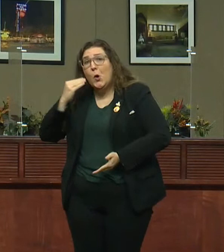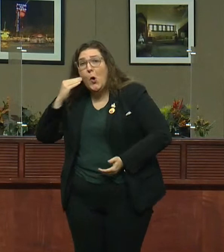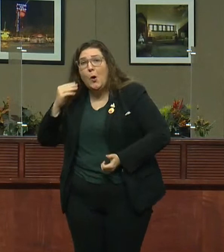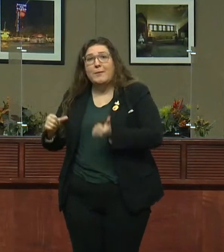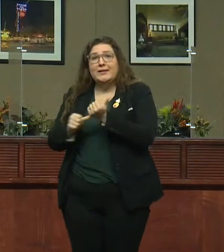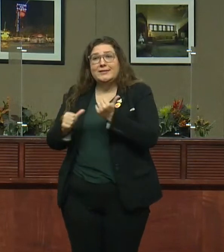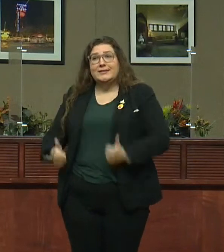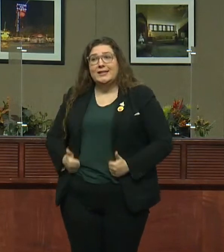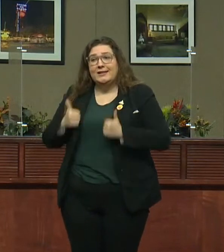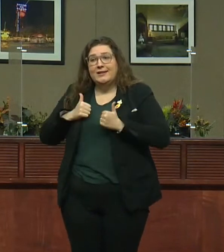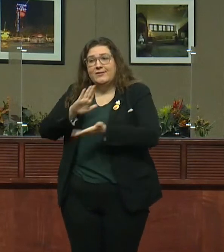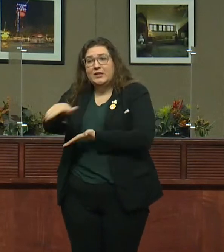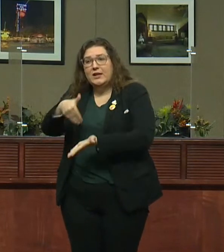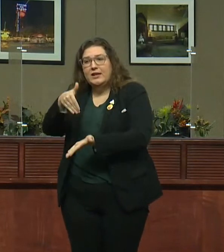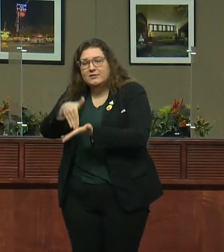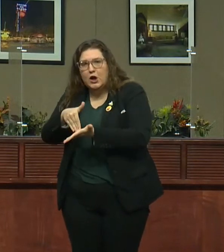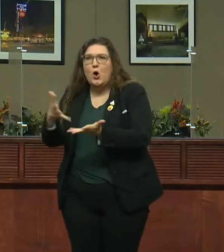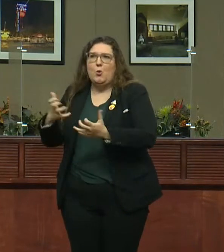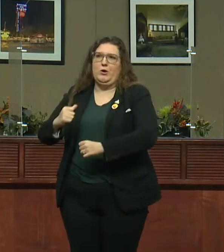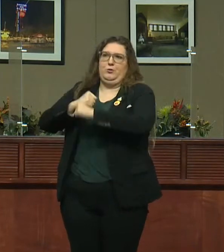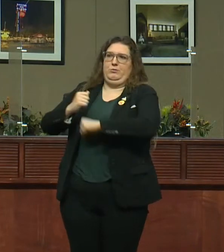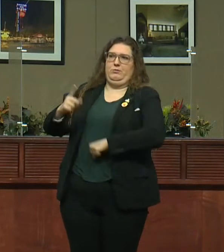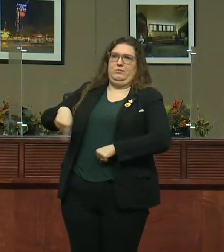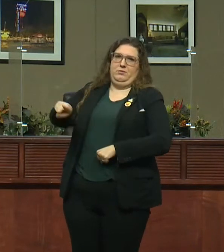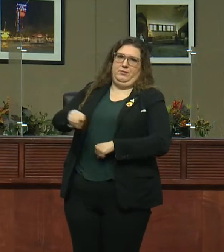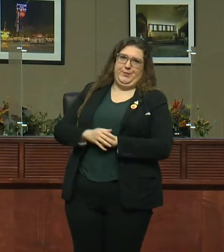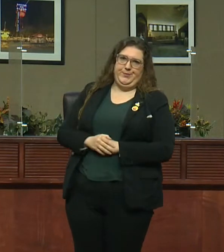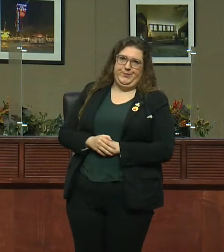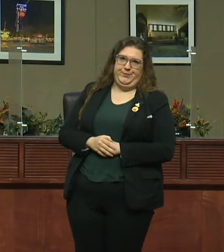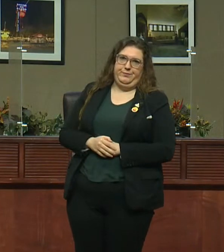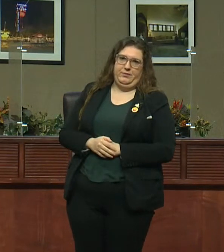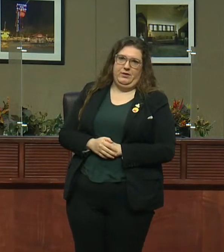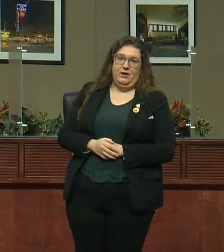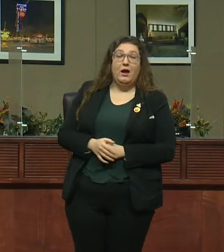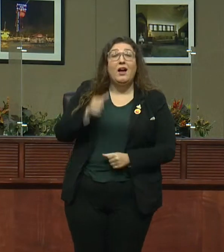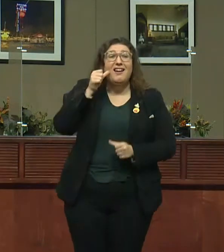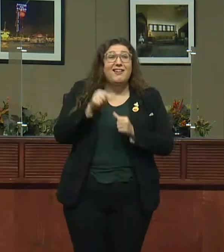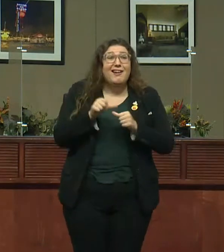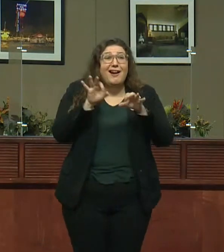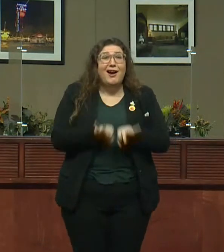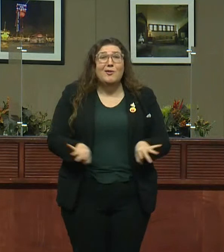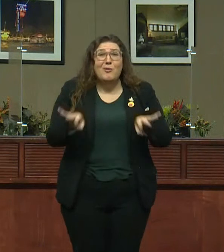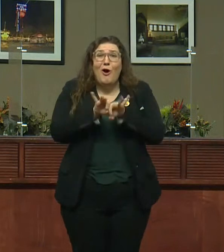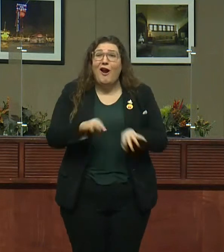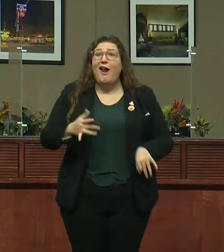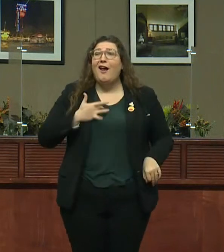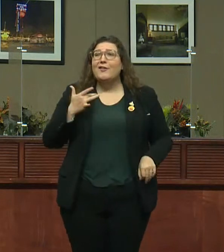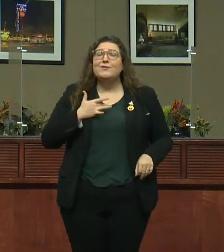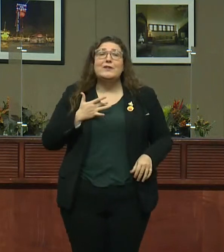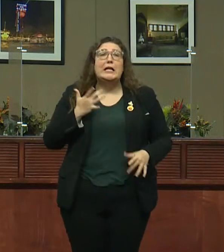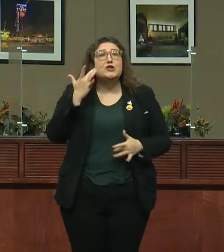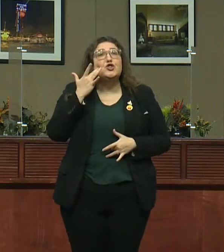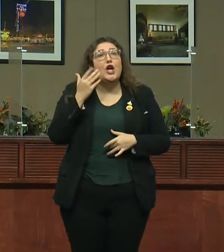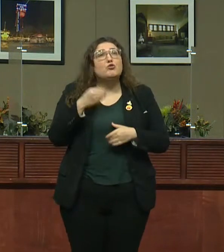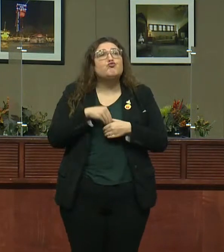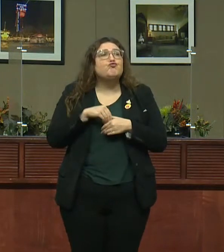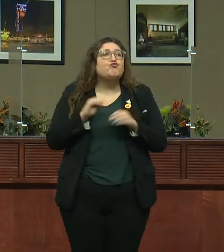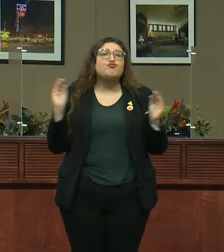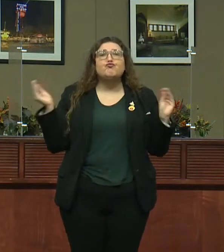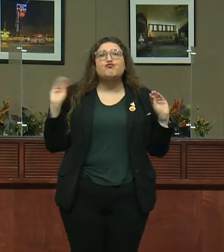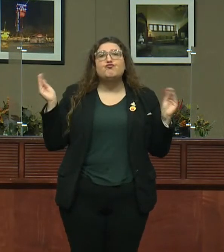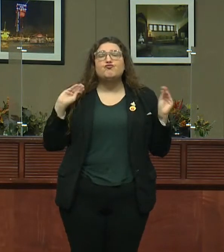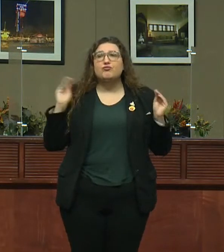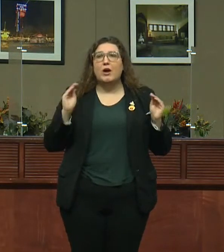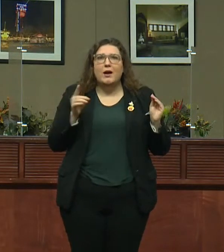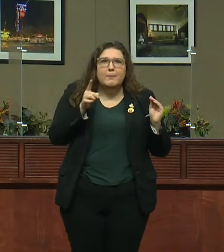to go into that reasoning. But it's important that even if you don't feel any symptoms, but you have traveled and been in